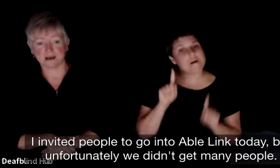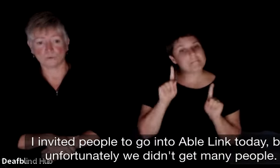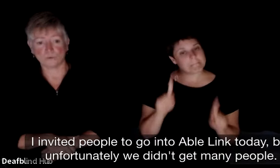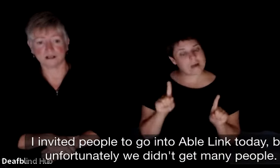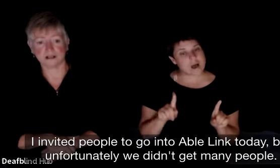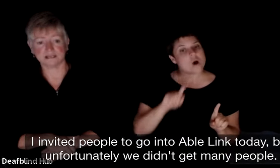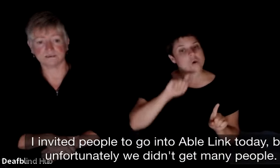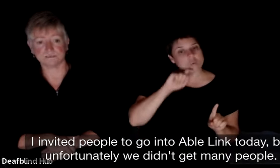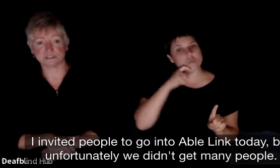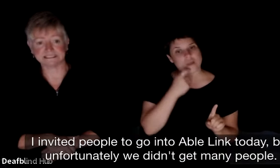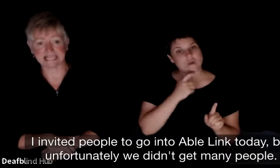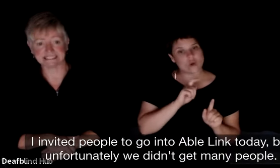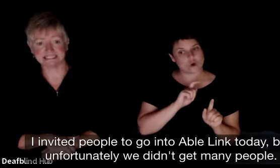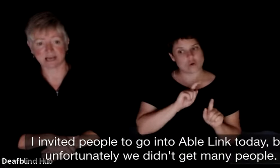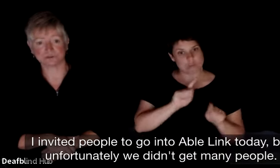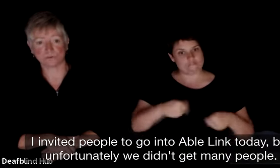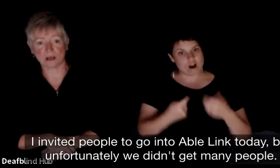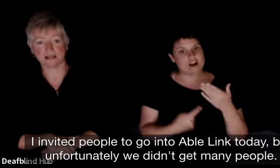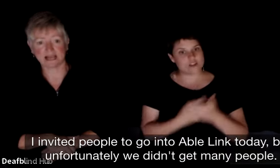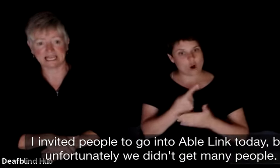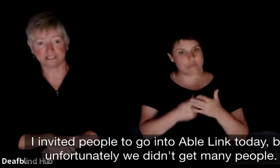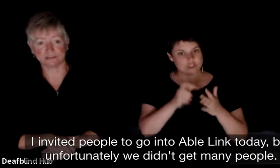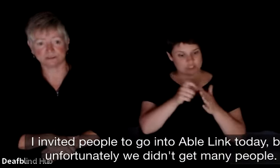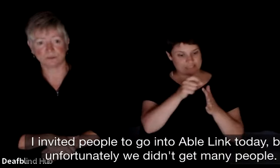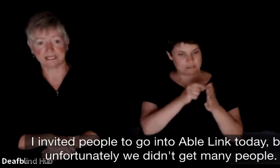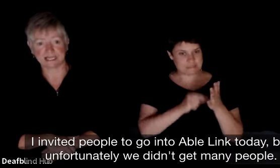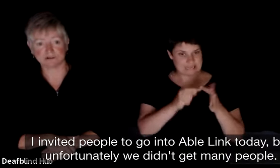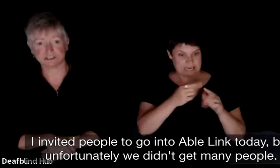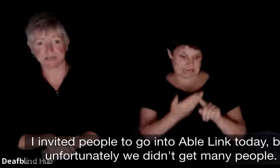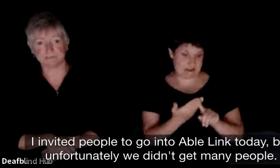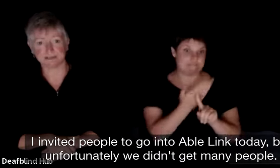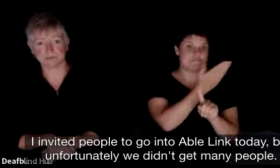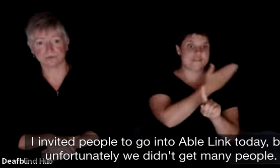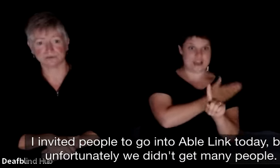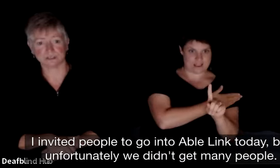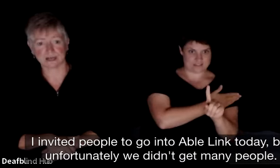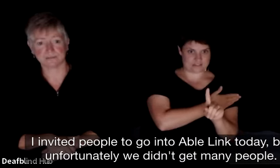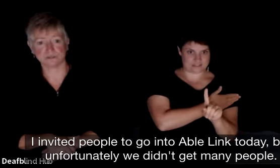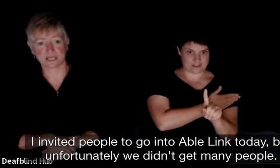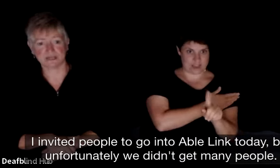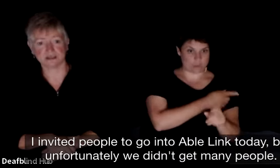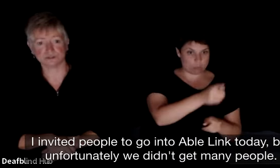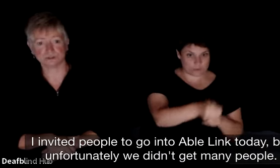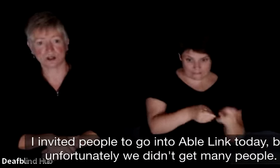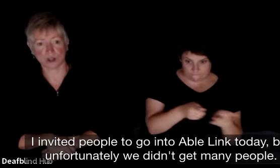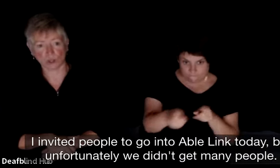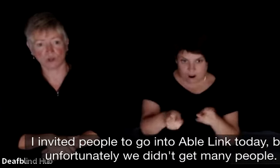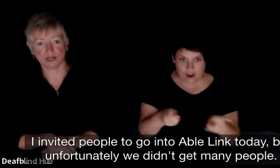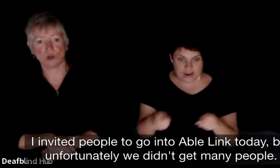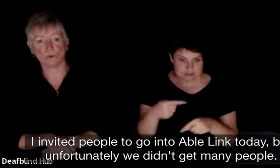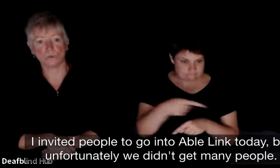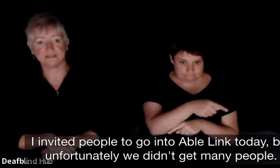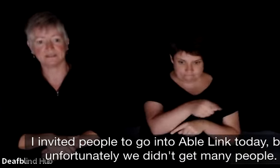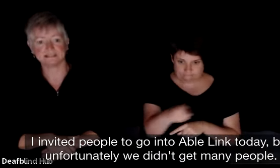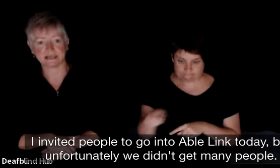dates out well ahead to encourage other people to come together to learn with